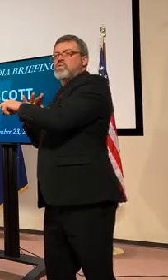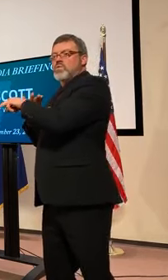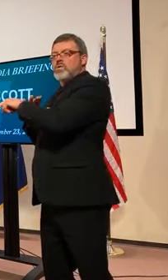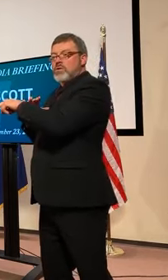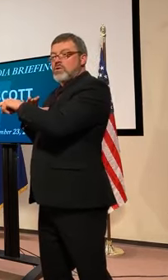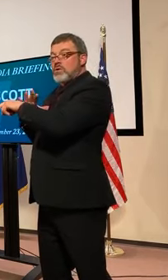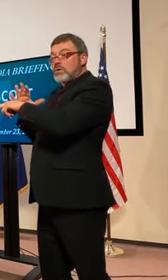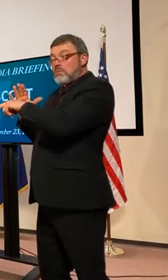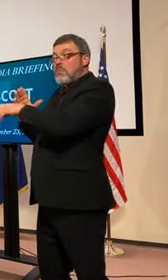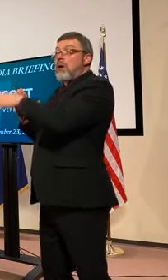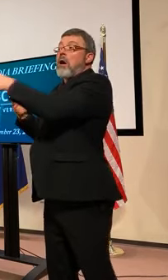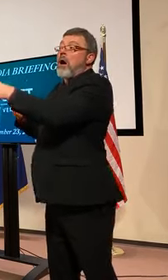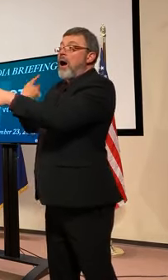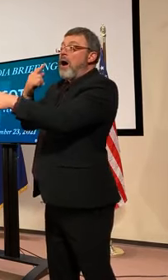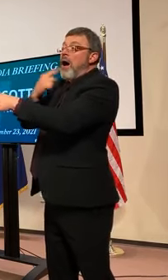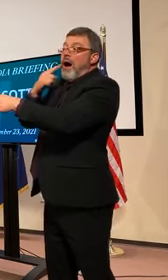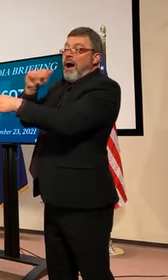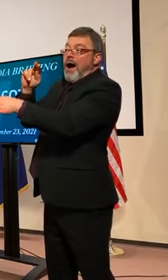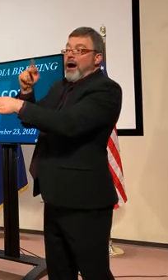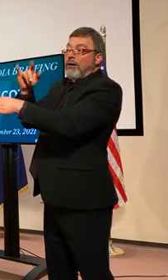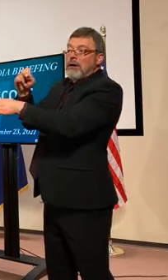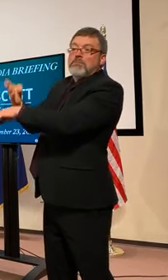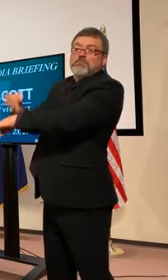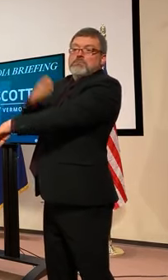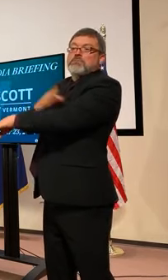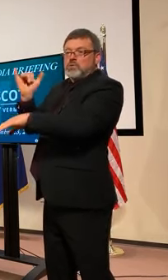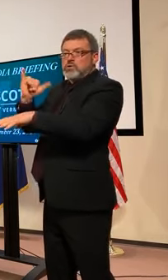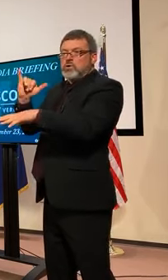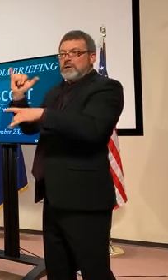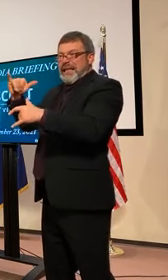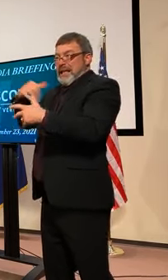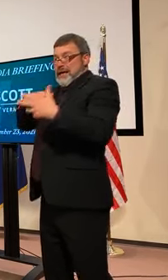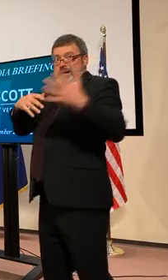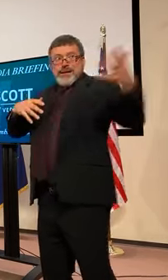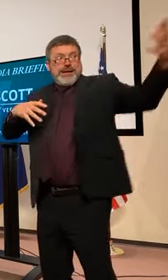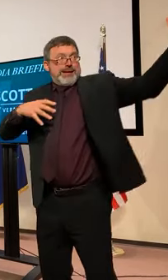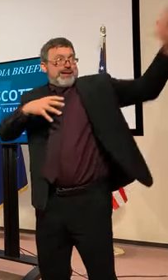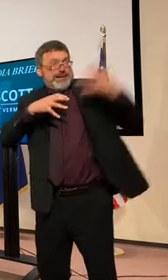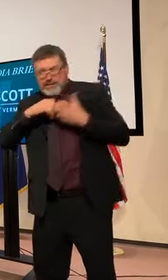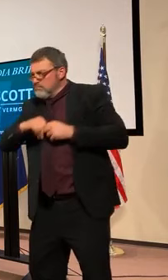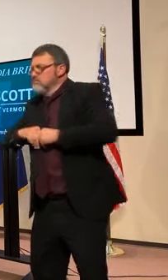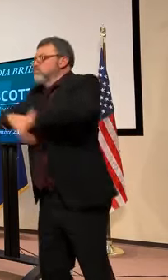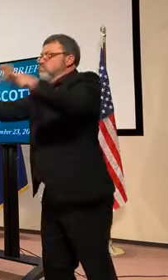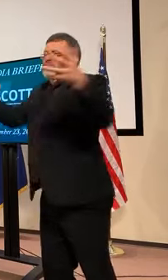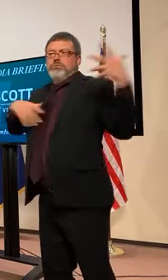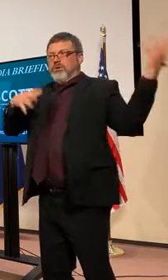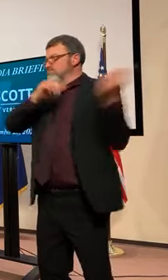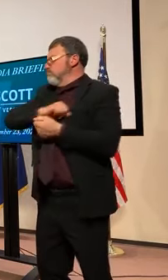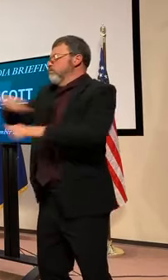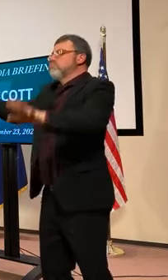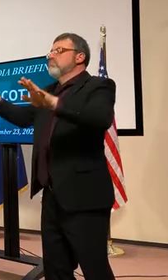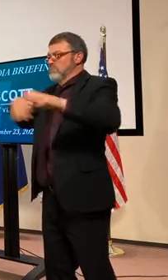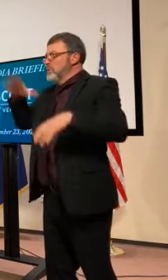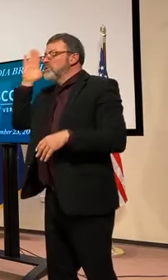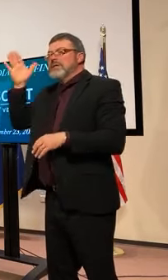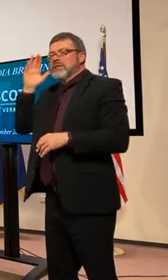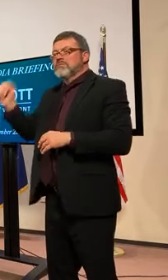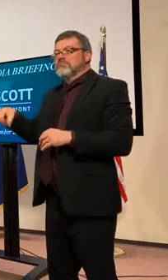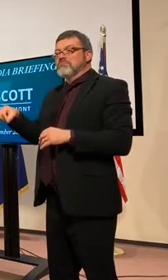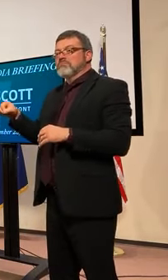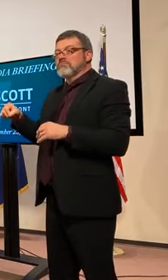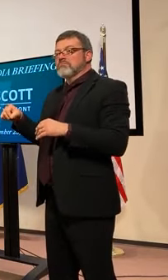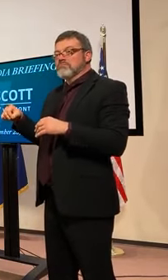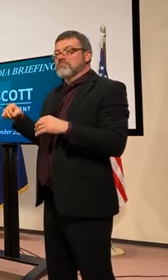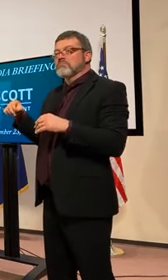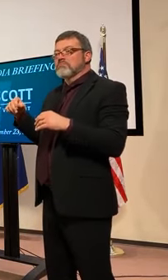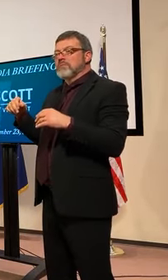try to introduce those as soon as there's a supply chain that's reliable. We don't really have a supply chain that's reliable. The